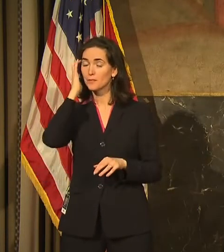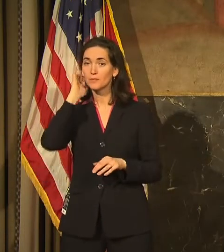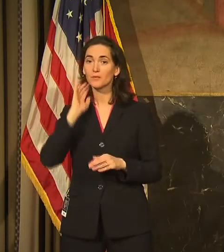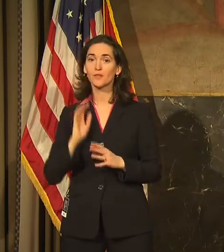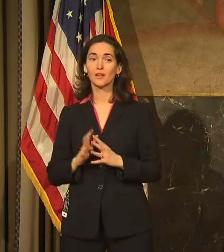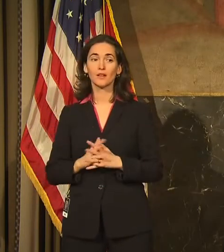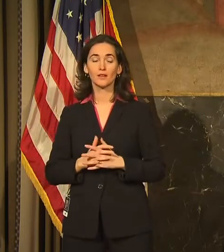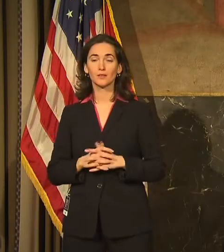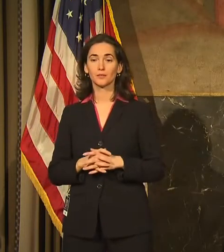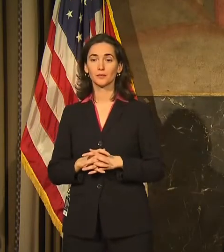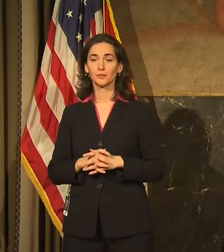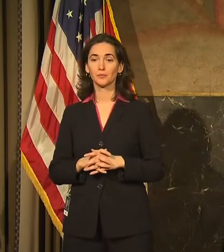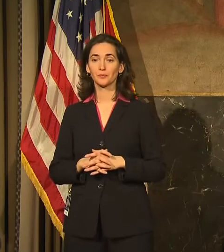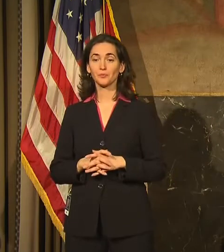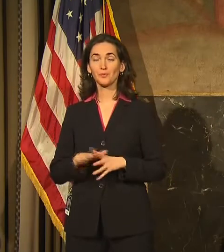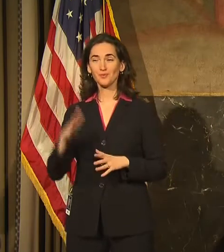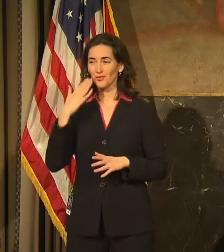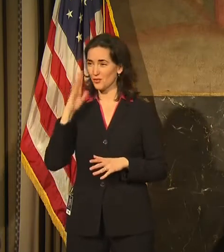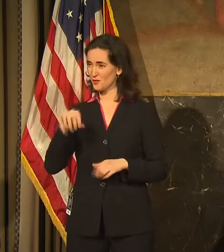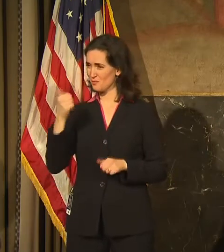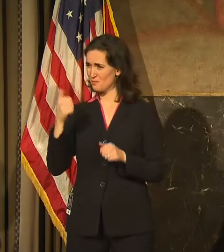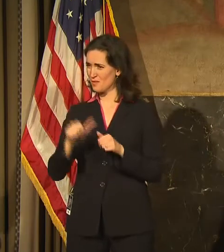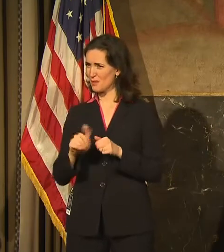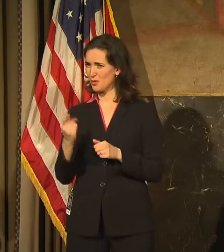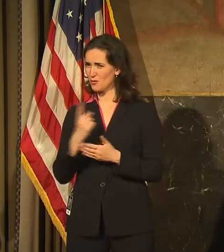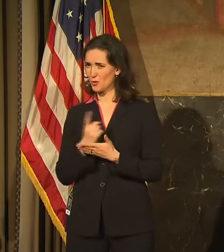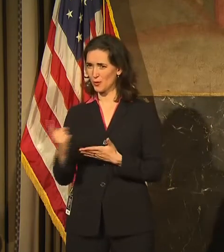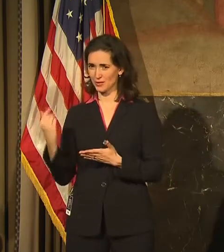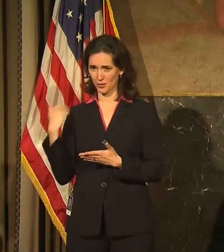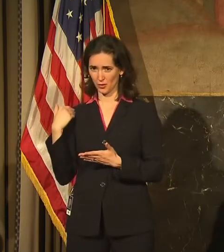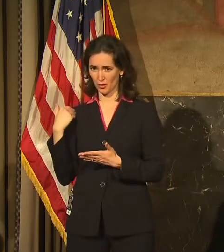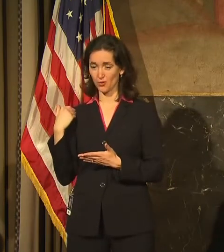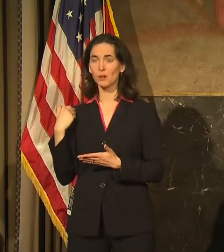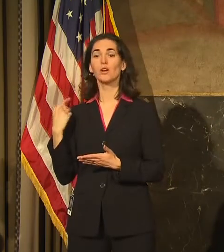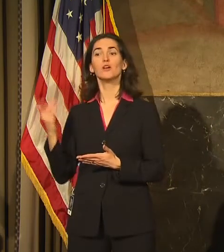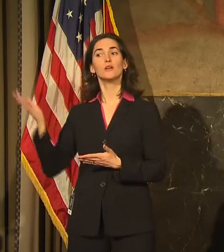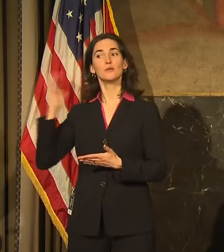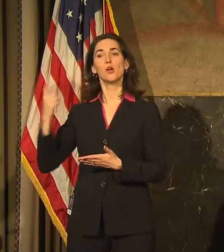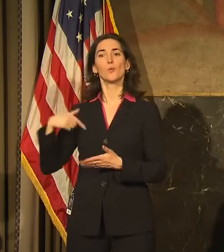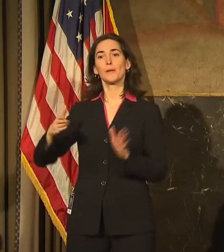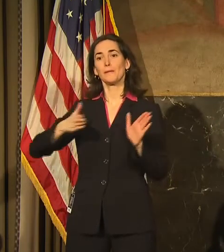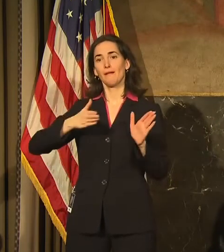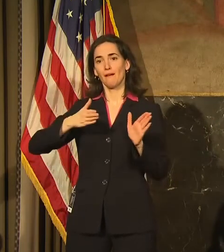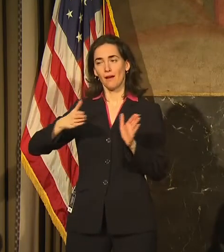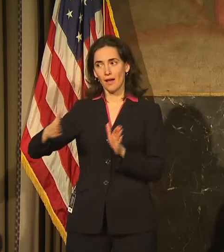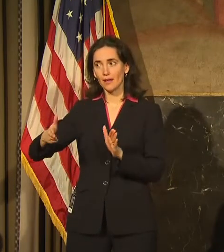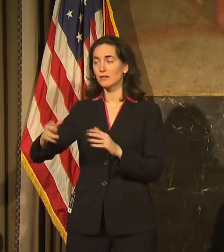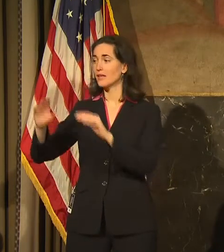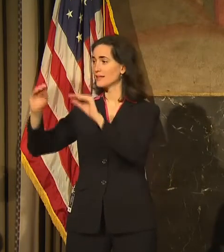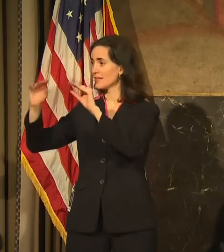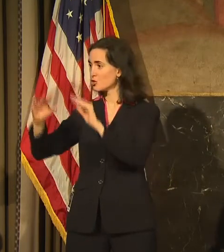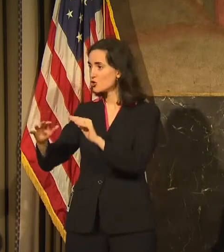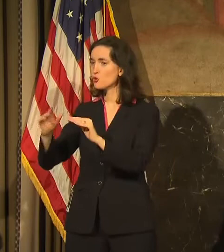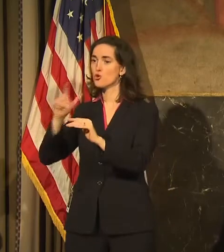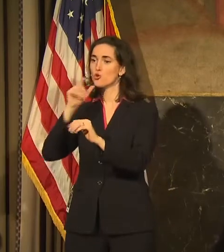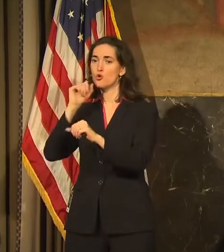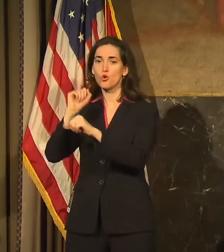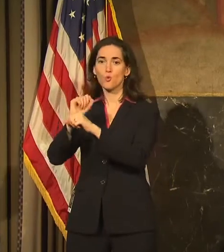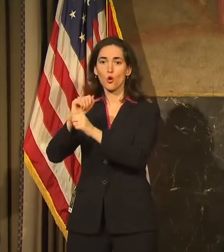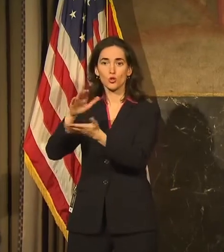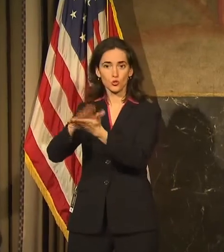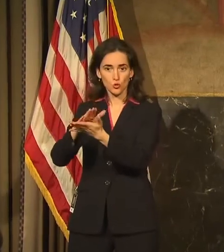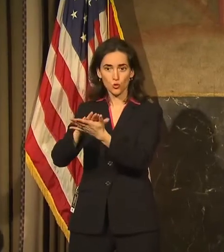as we signaled a few weeks ago, we intended for teachers and other school workers to be in the